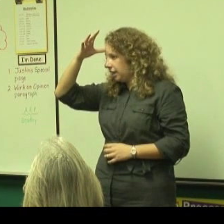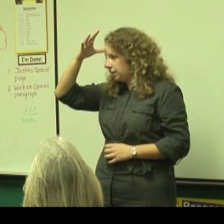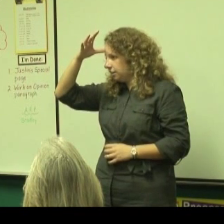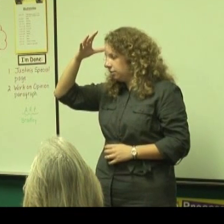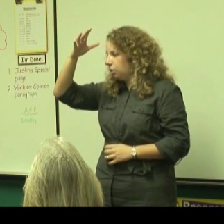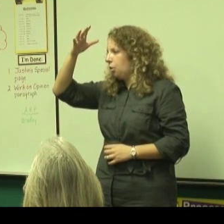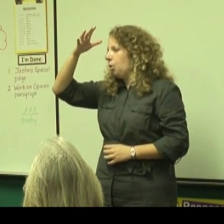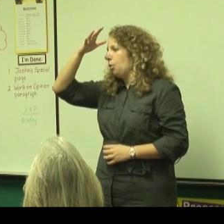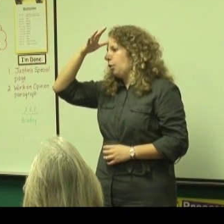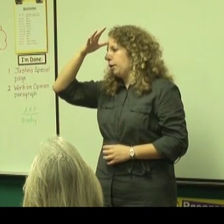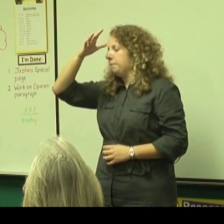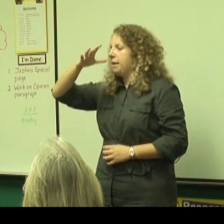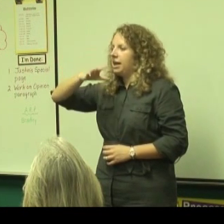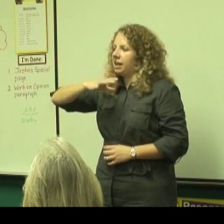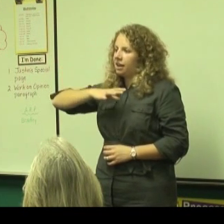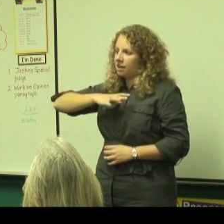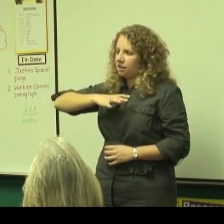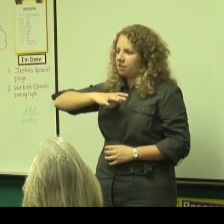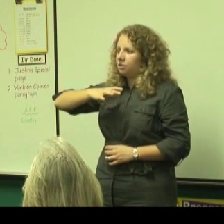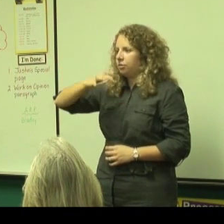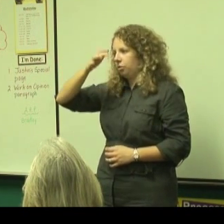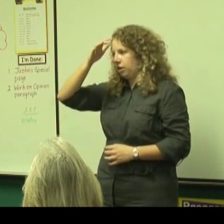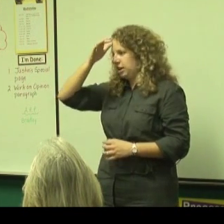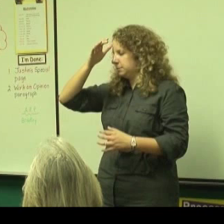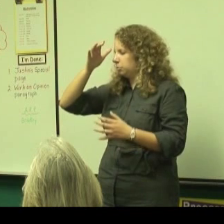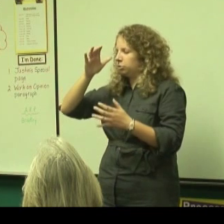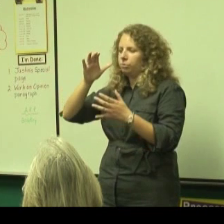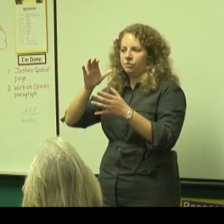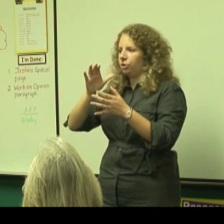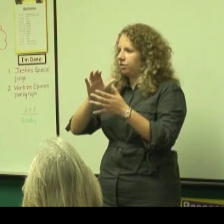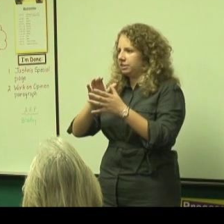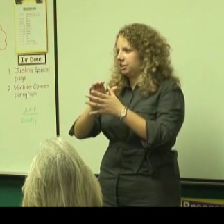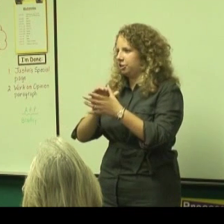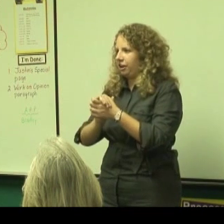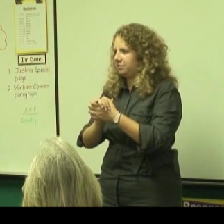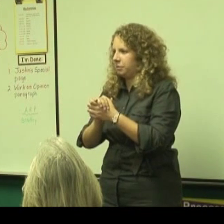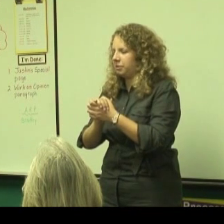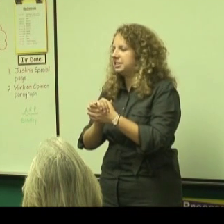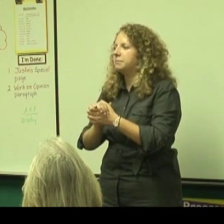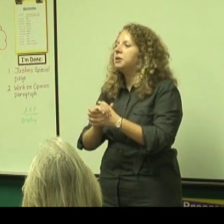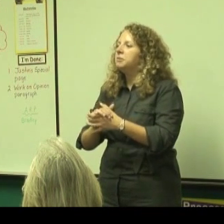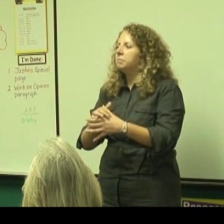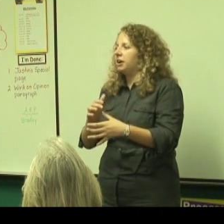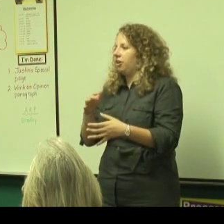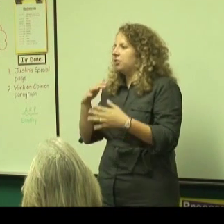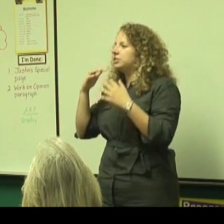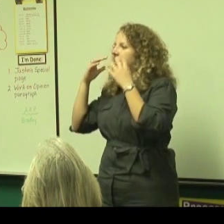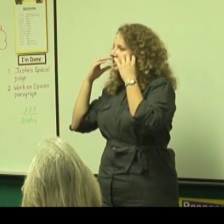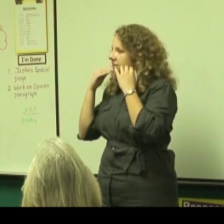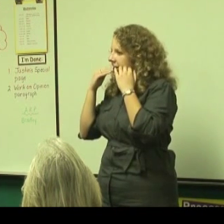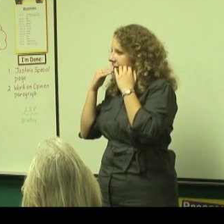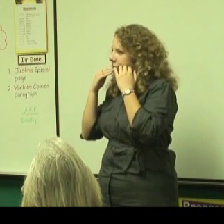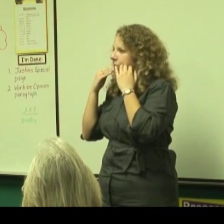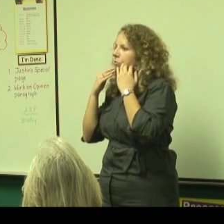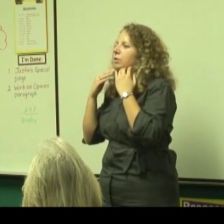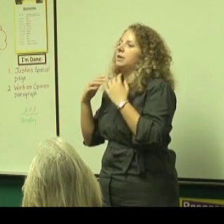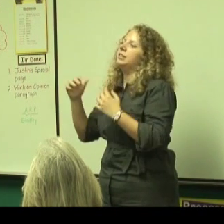dad, or man, or husband. We'll review all these later, you don't have to memorize them. But all the stuff down here would be woman,